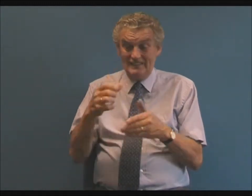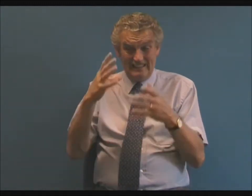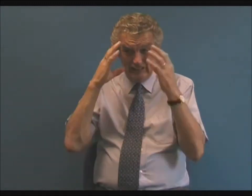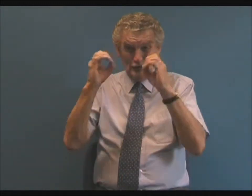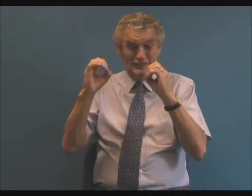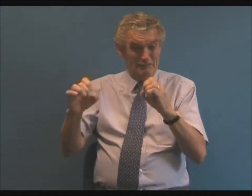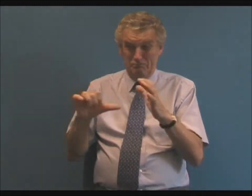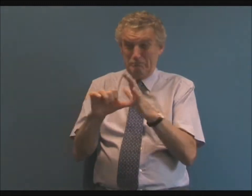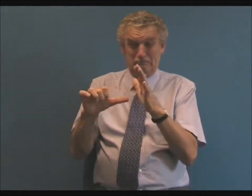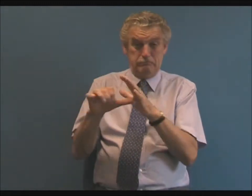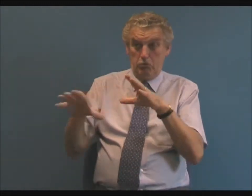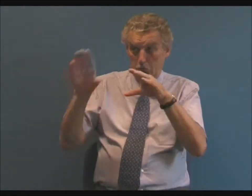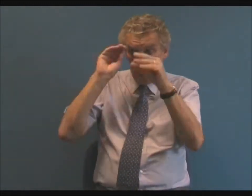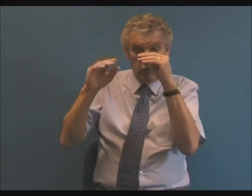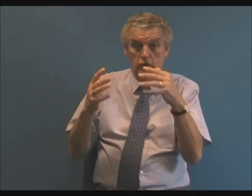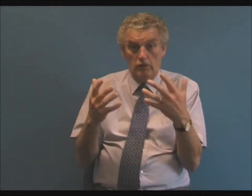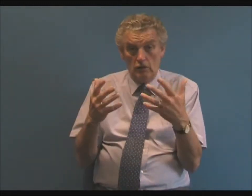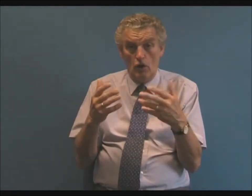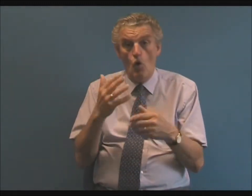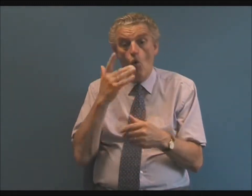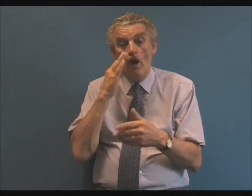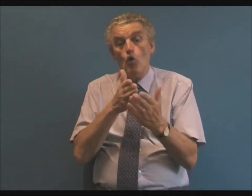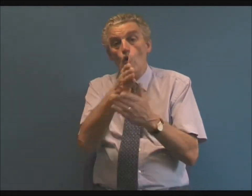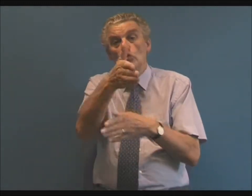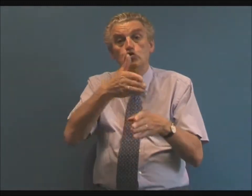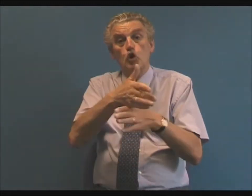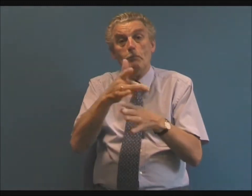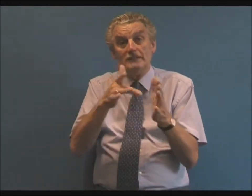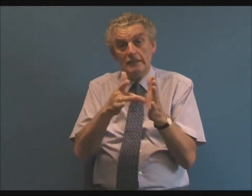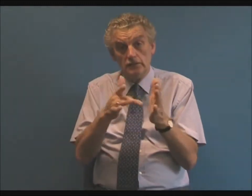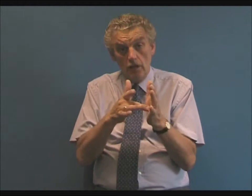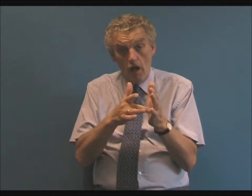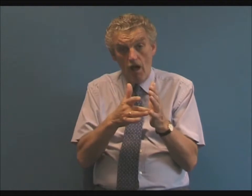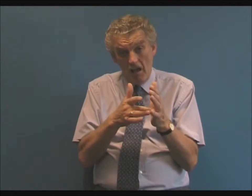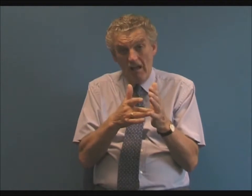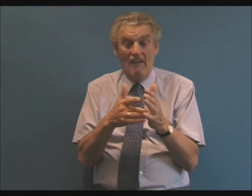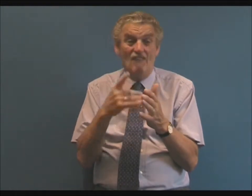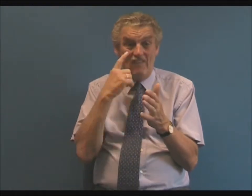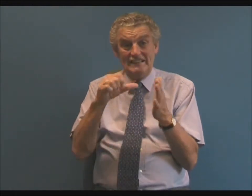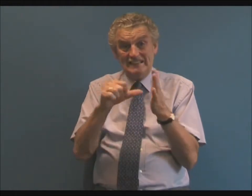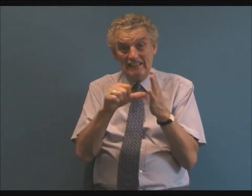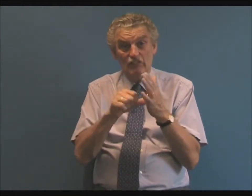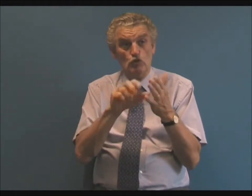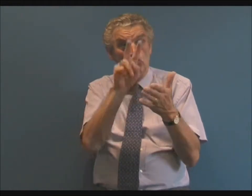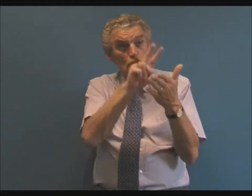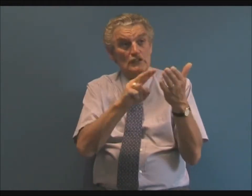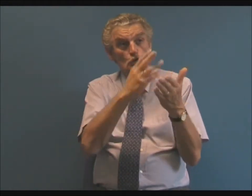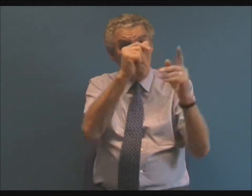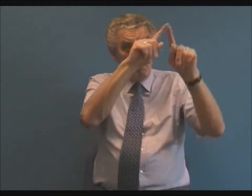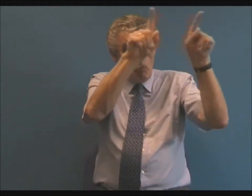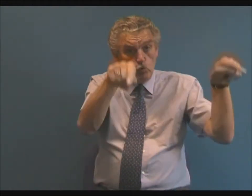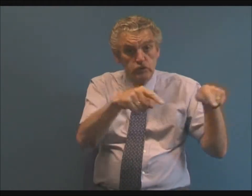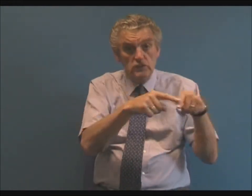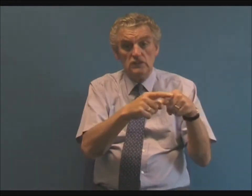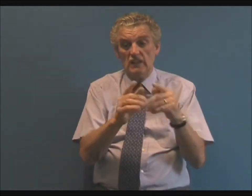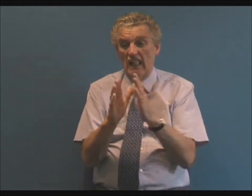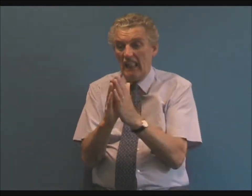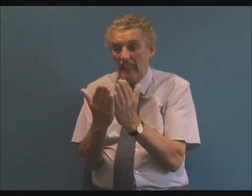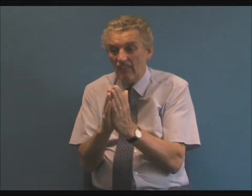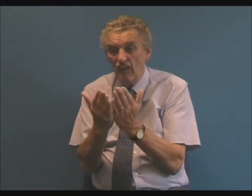Because of our education system at the moment, deaf people find it very difficult to learn anything. So when they come into your job centre,